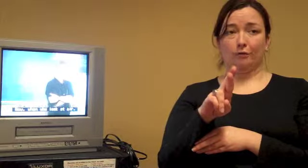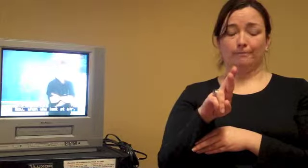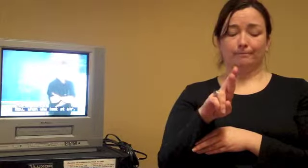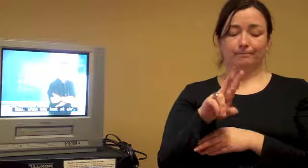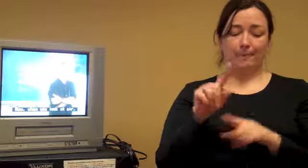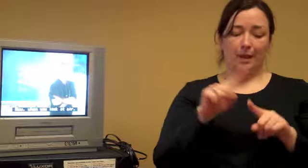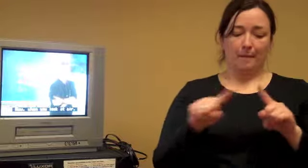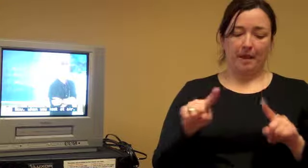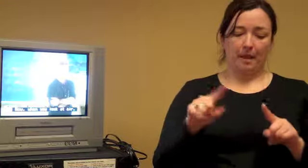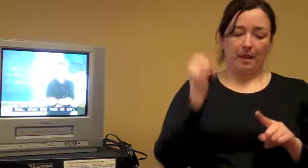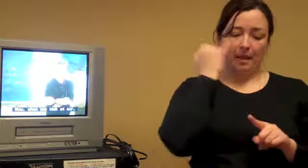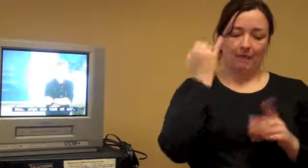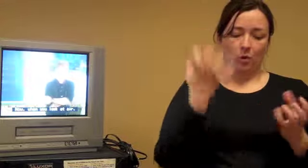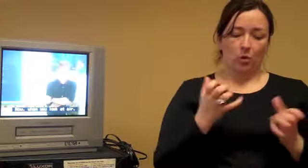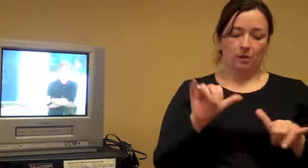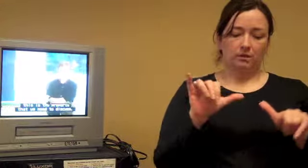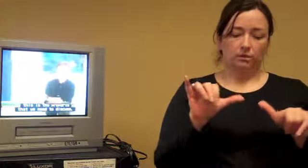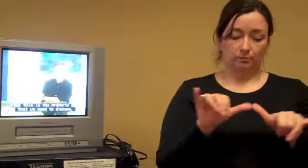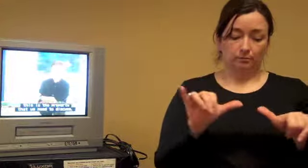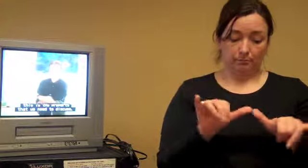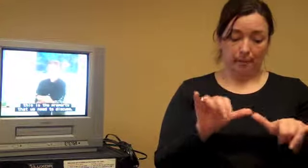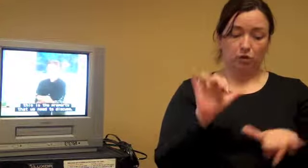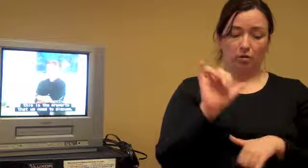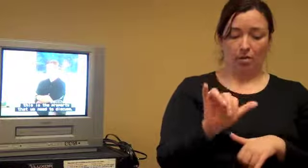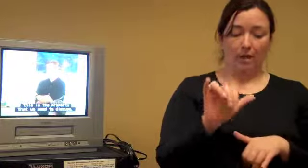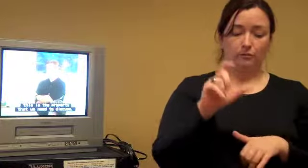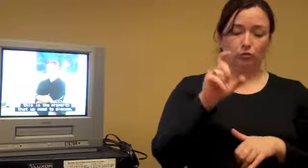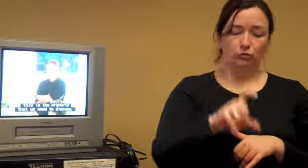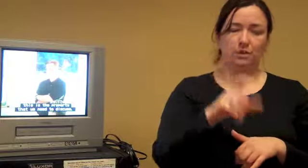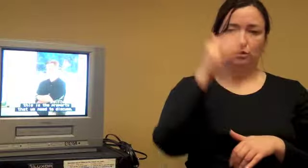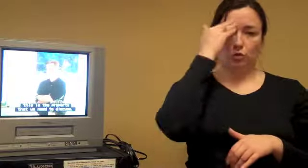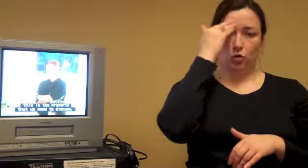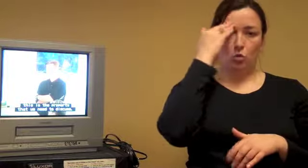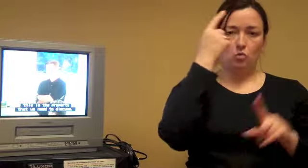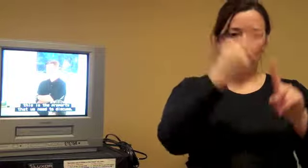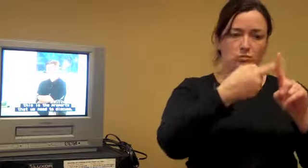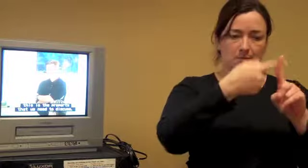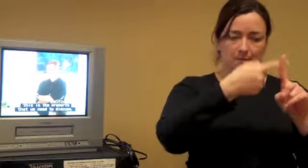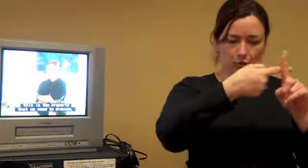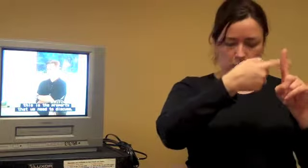you look at air, this is the property we need to discuss.